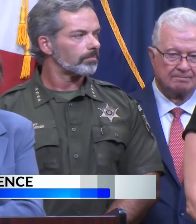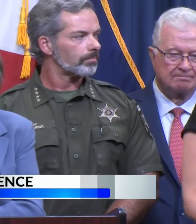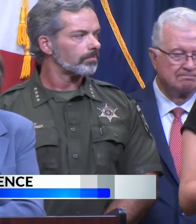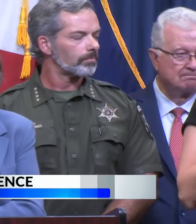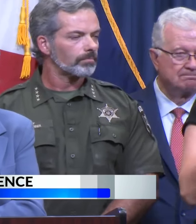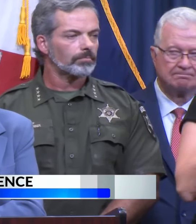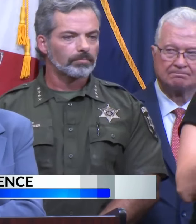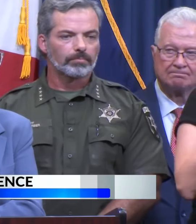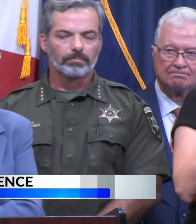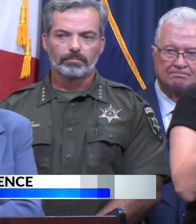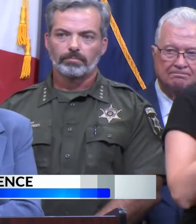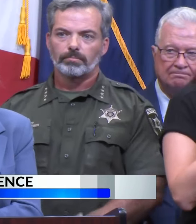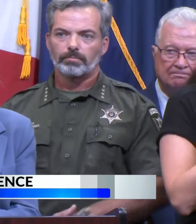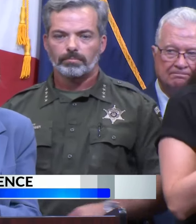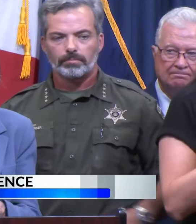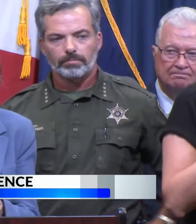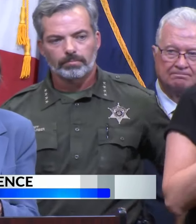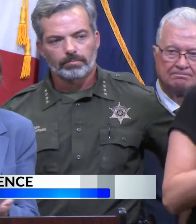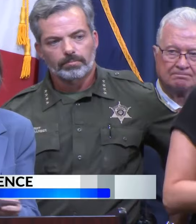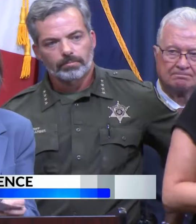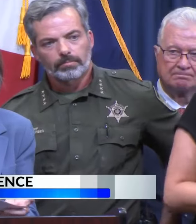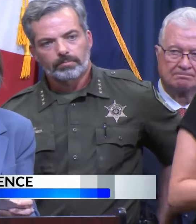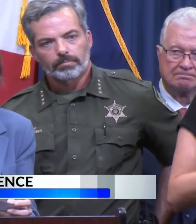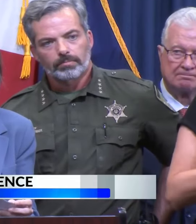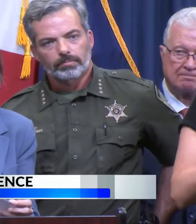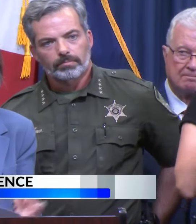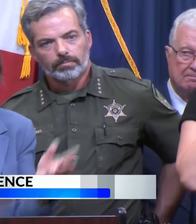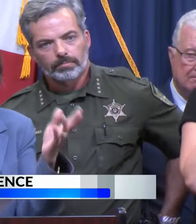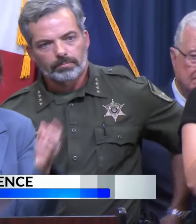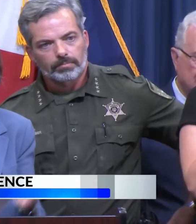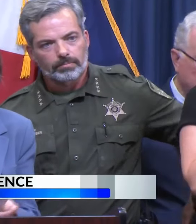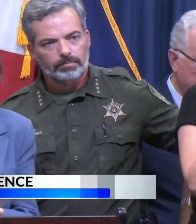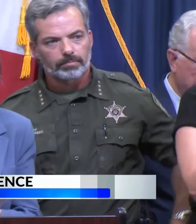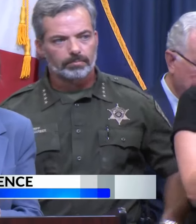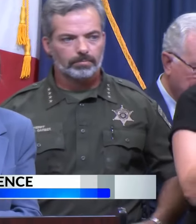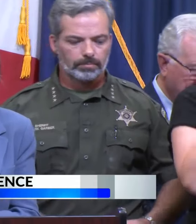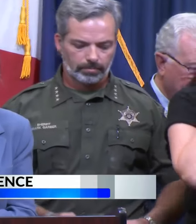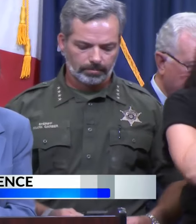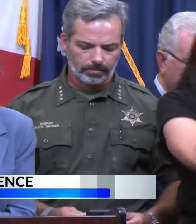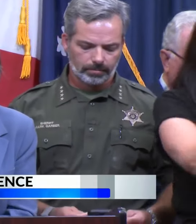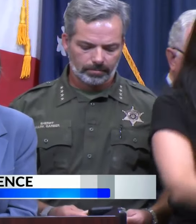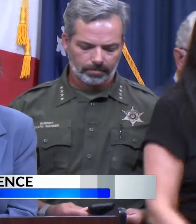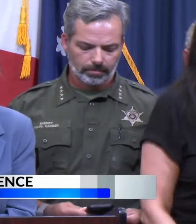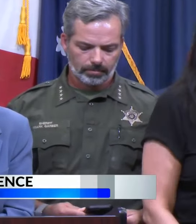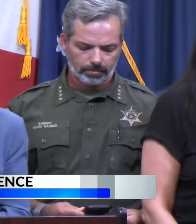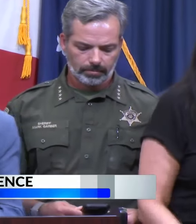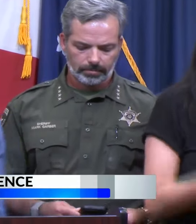Any other questions? All right. Thank you, and we'll see you tomorrow.